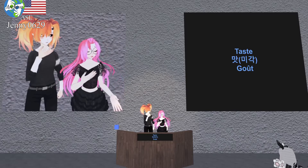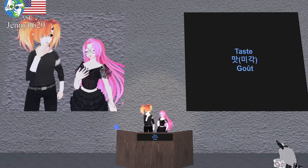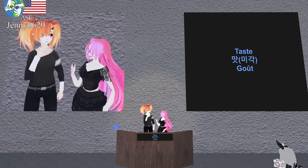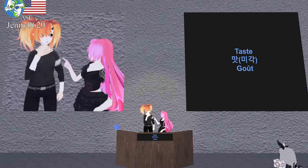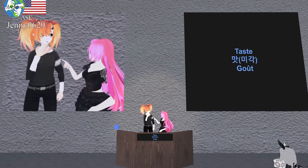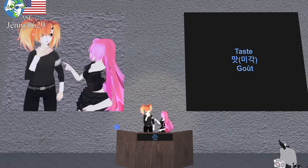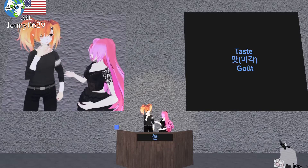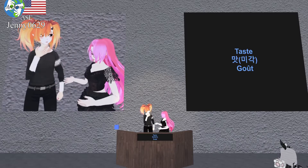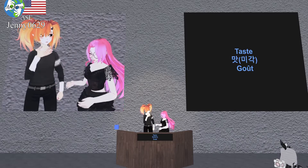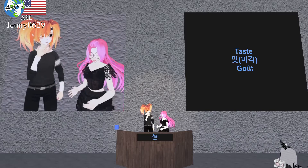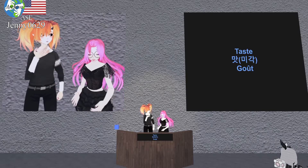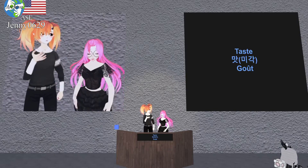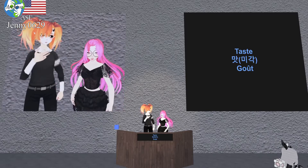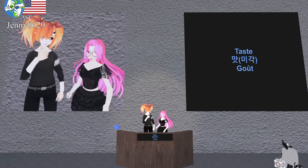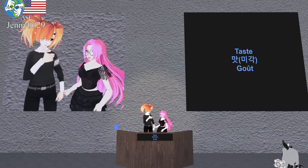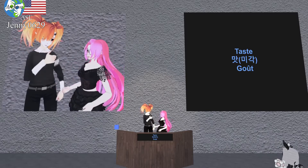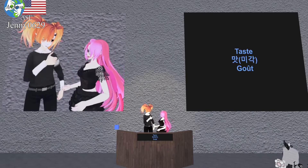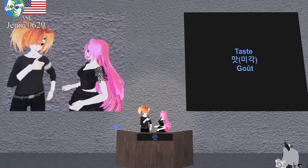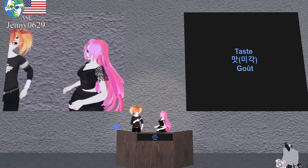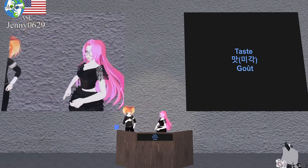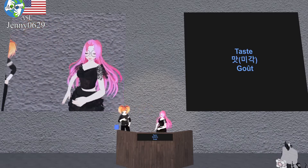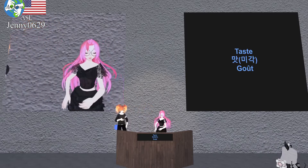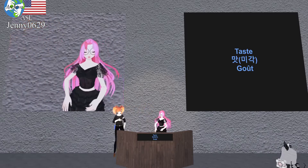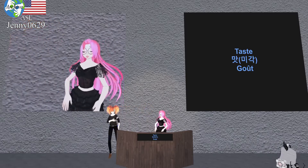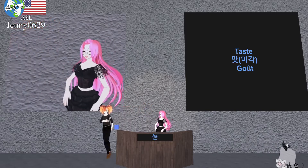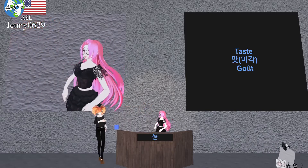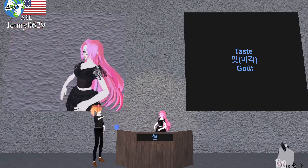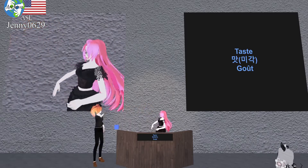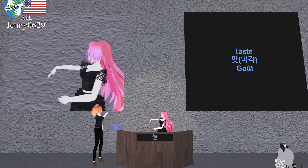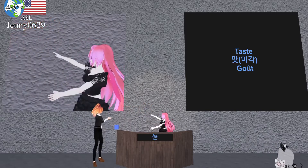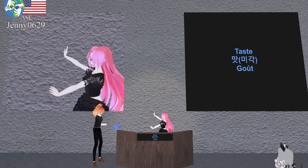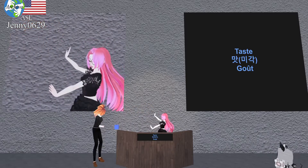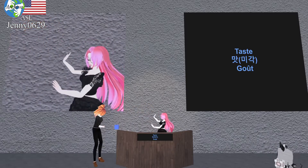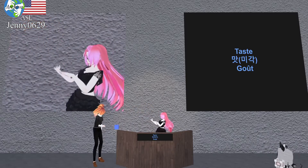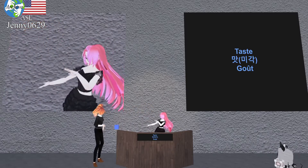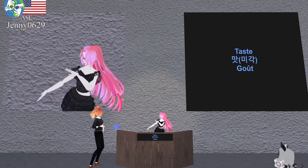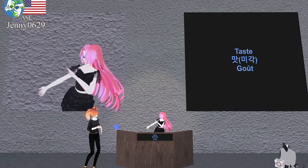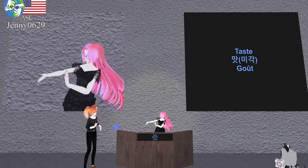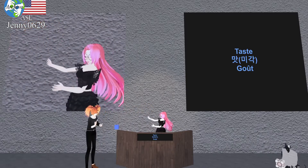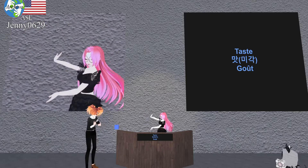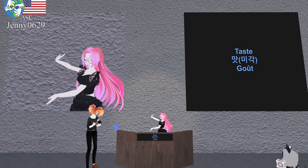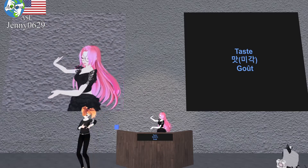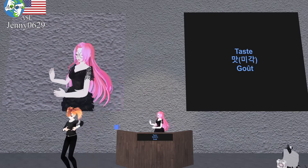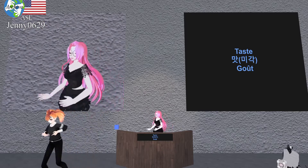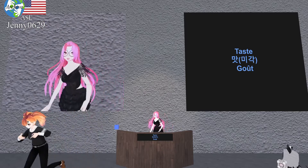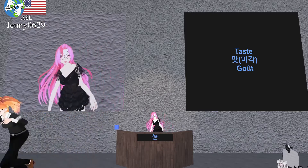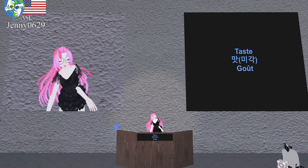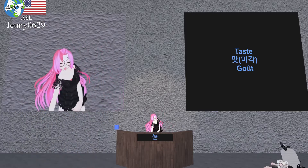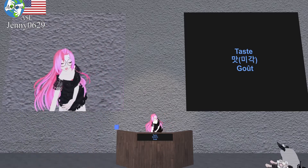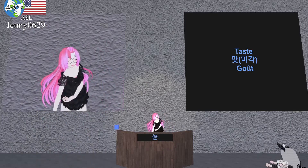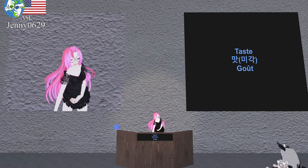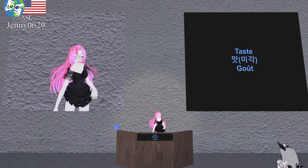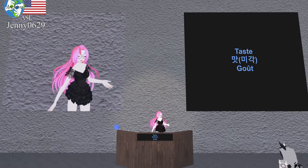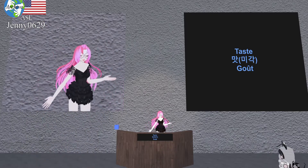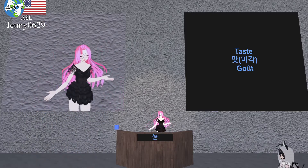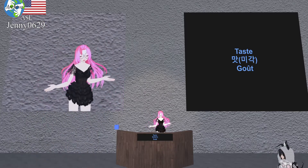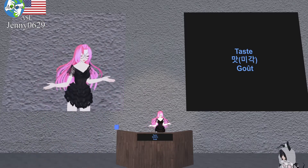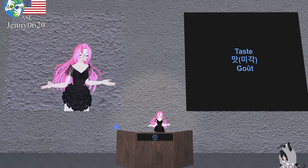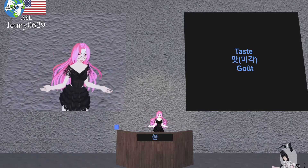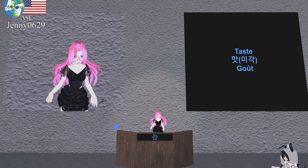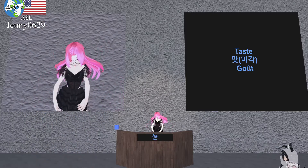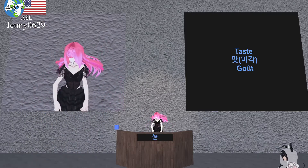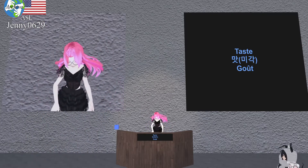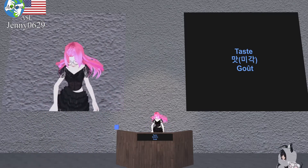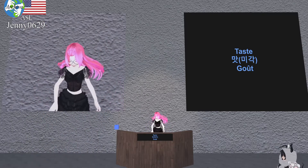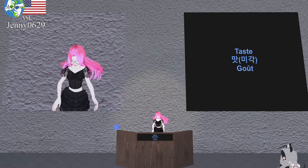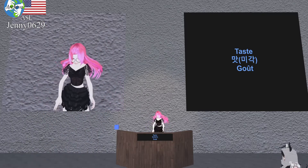in the smell. But yeah, thank you for being my little Martha White. Is that where she's like, oh, here it is. I don't think that's the